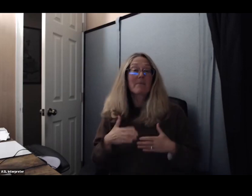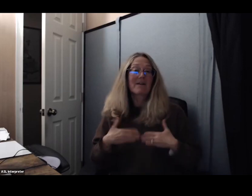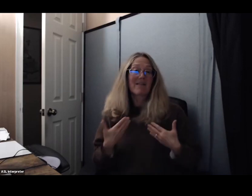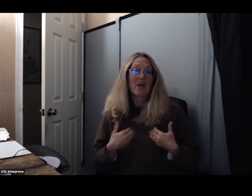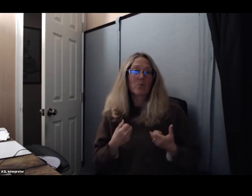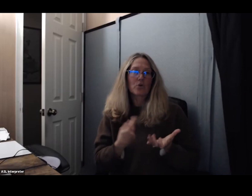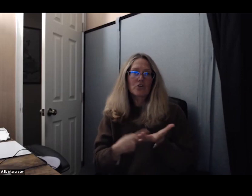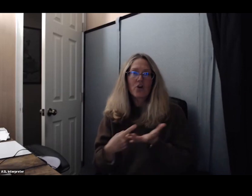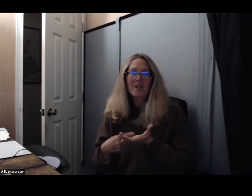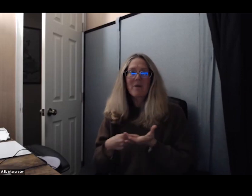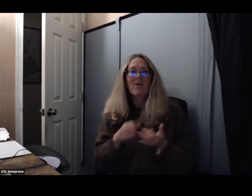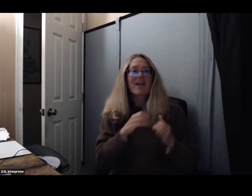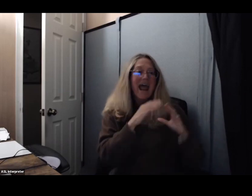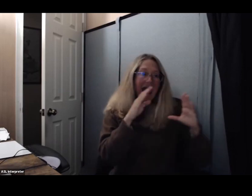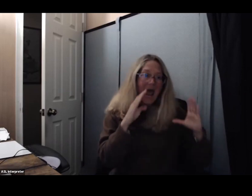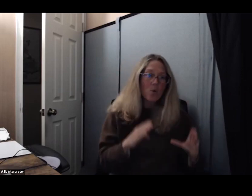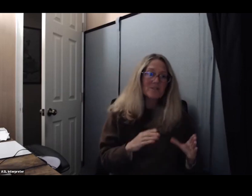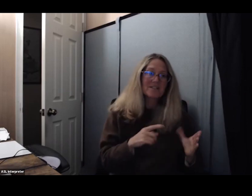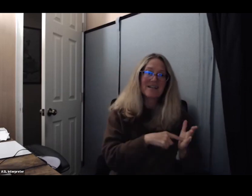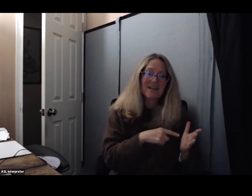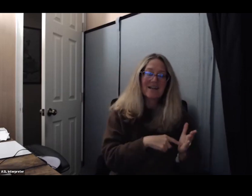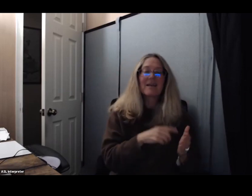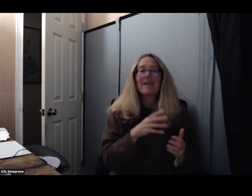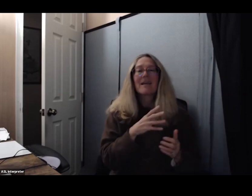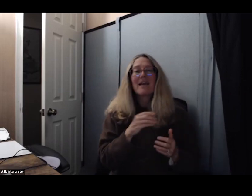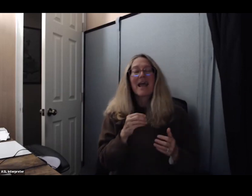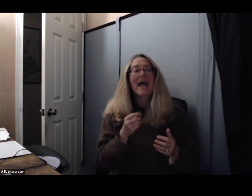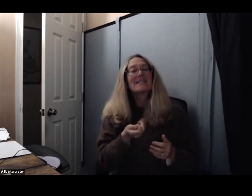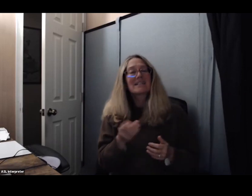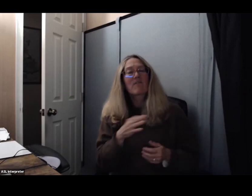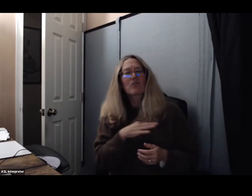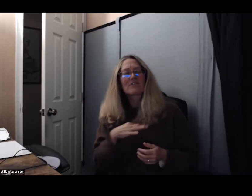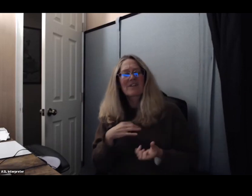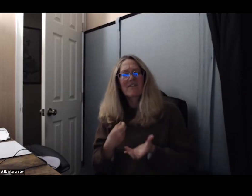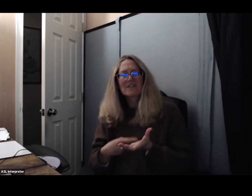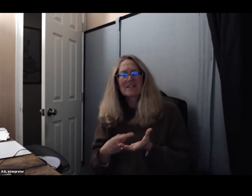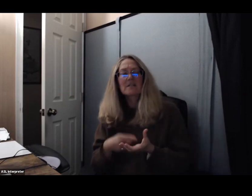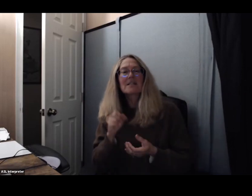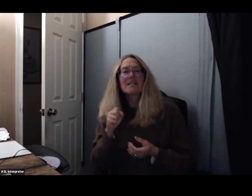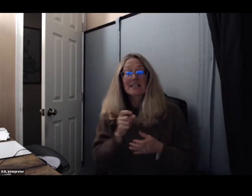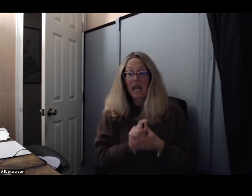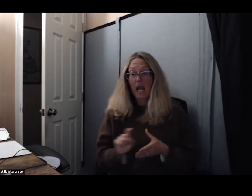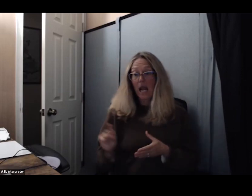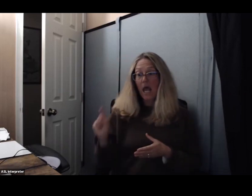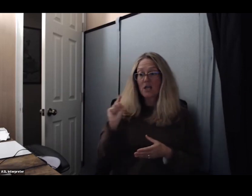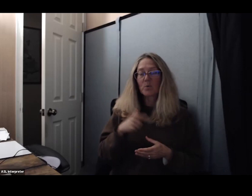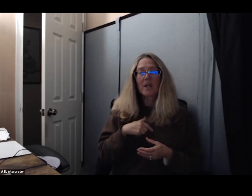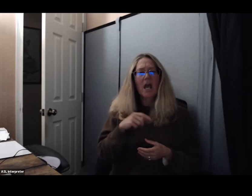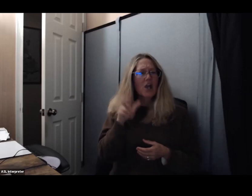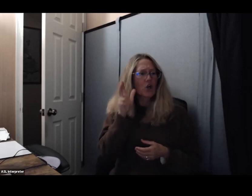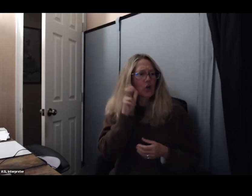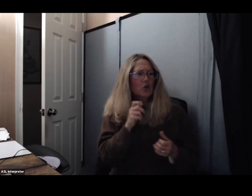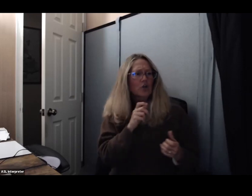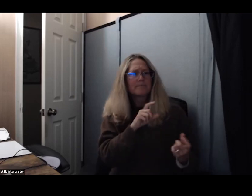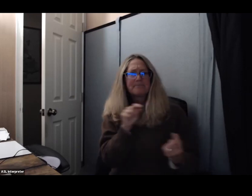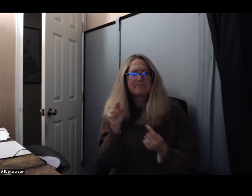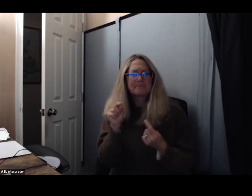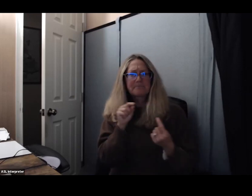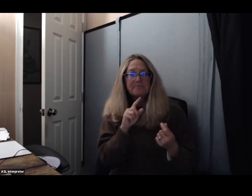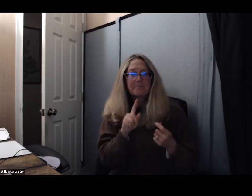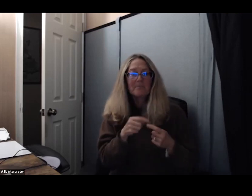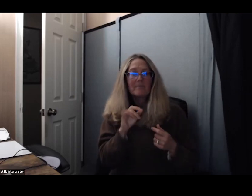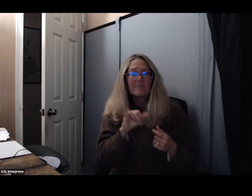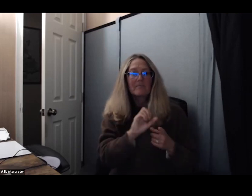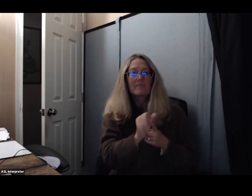we're talking about housing and other things that you hear the staff talk about, but last week I heard a lot of staff talk about